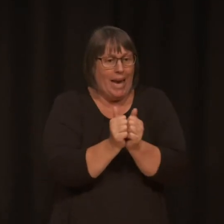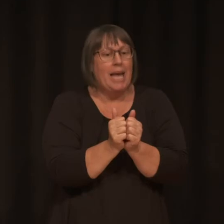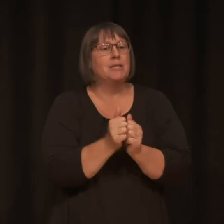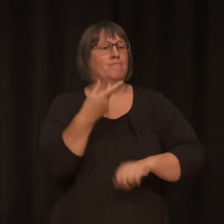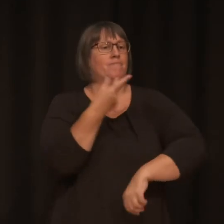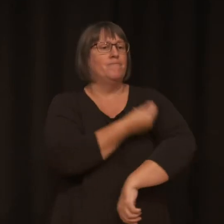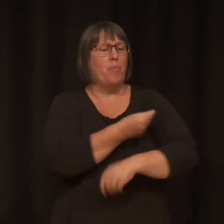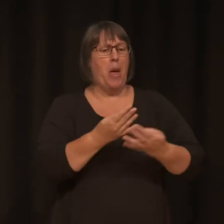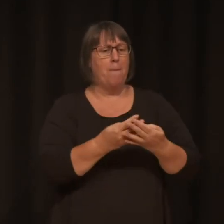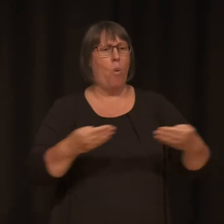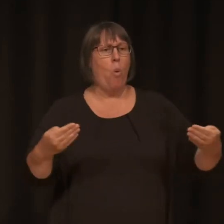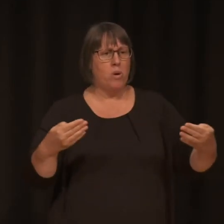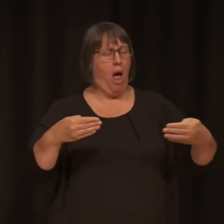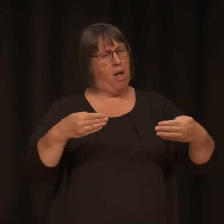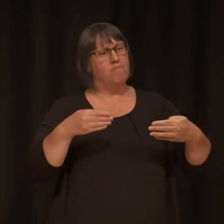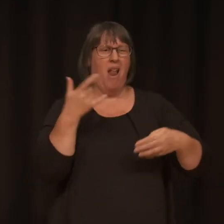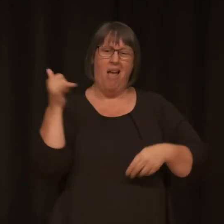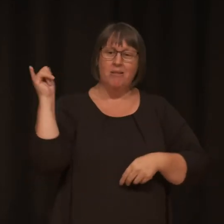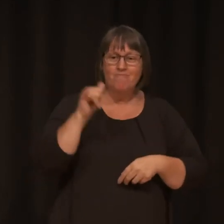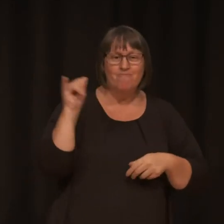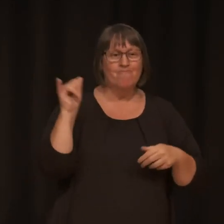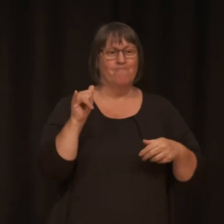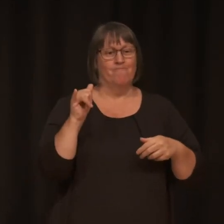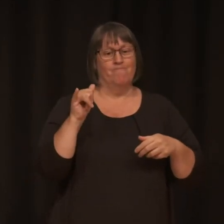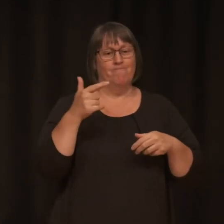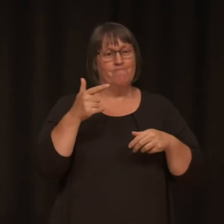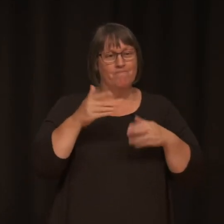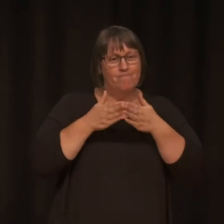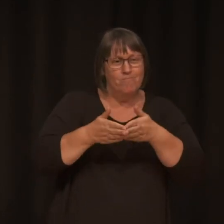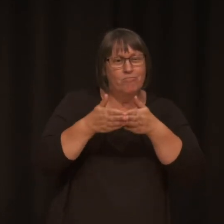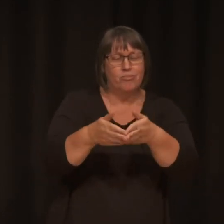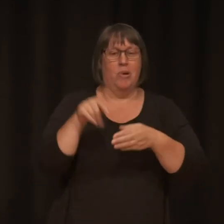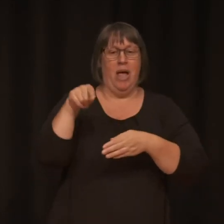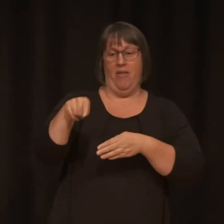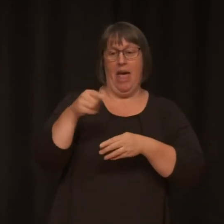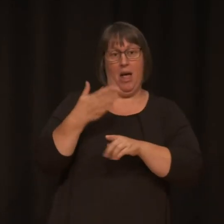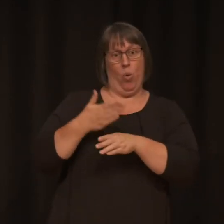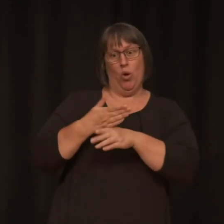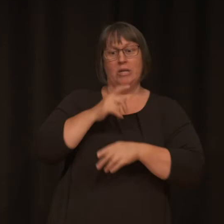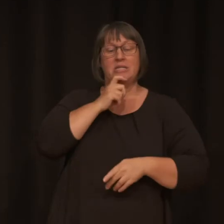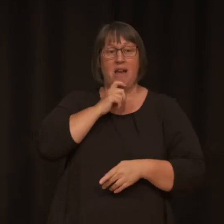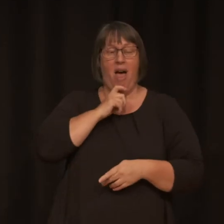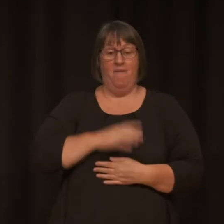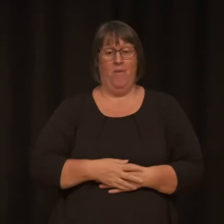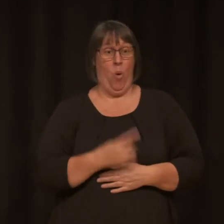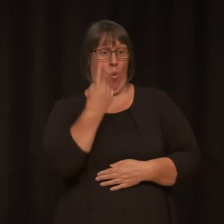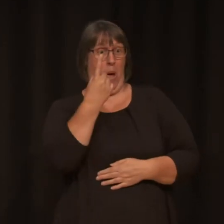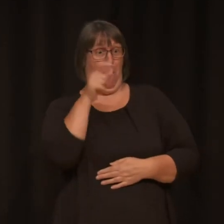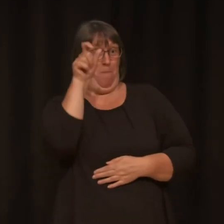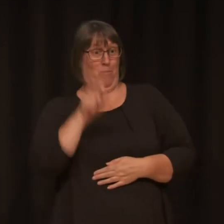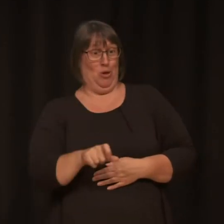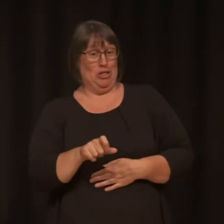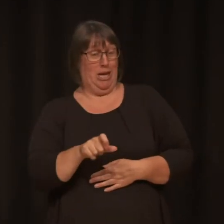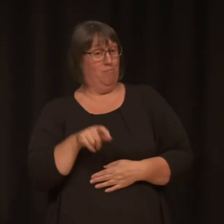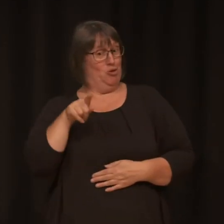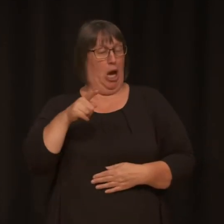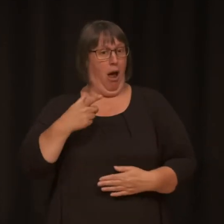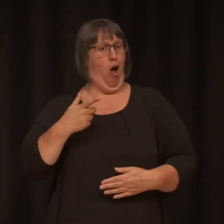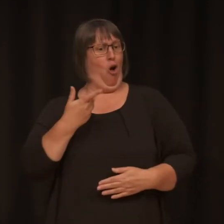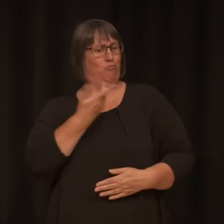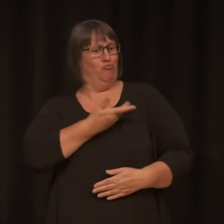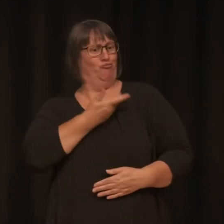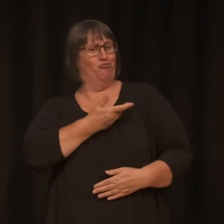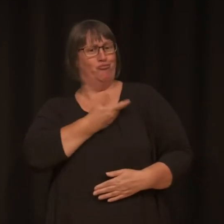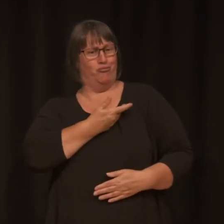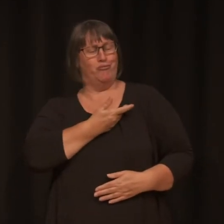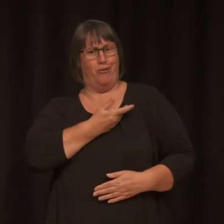Jet Park worker Lynette Faiva said she felt privileged and honoured to receive the vaccine. Today, I'd like to say to